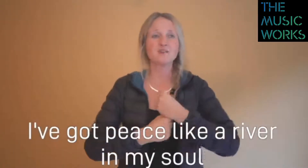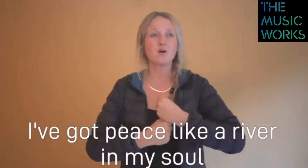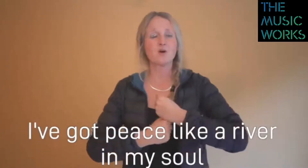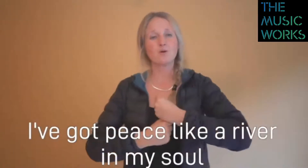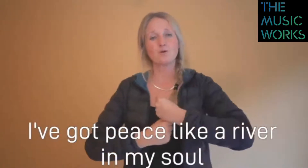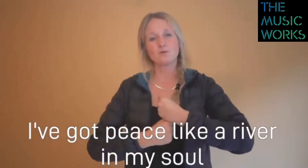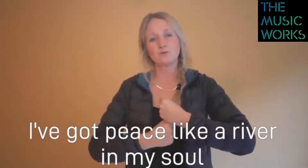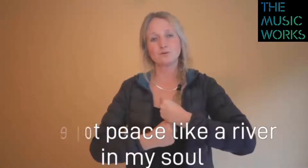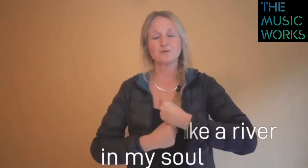soul.